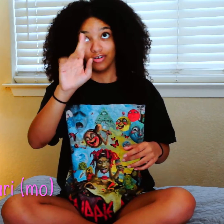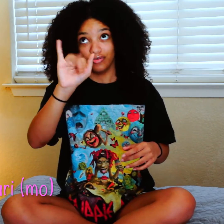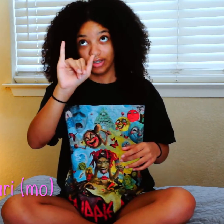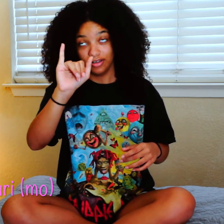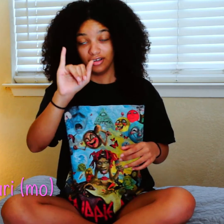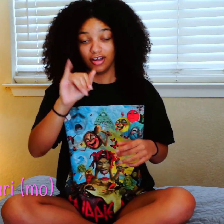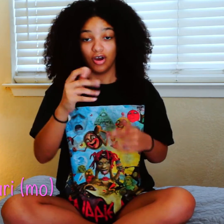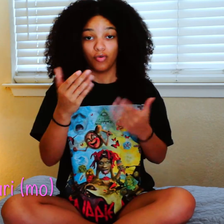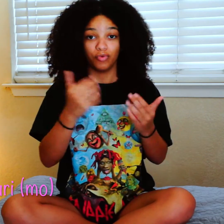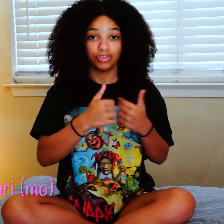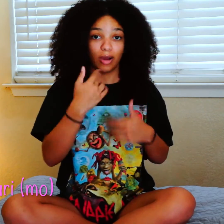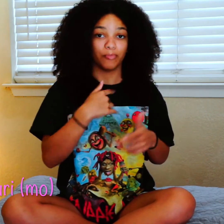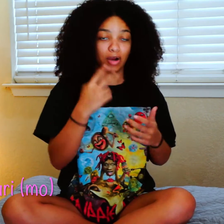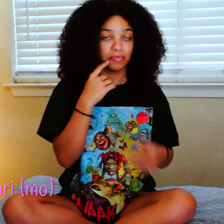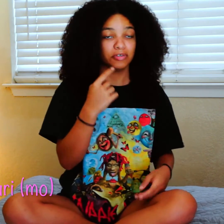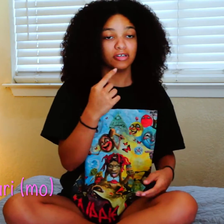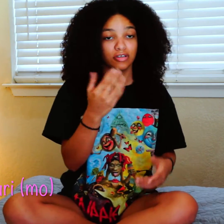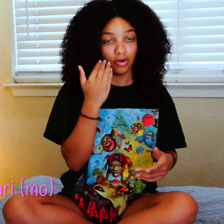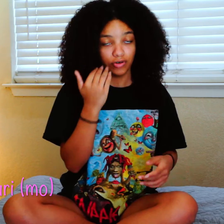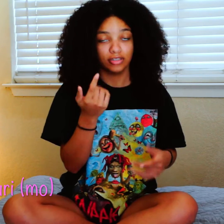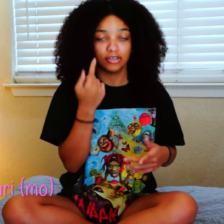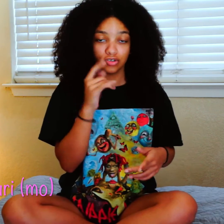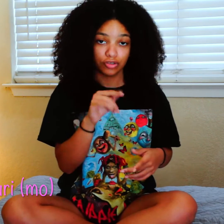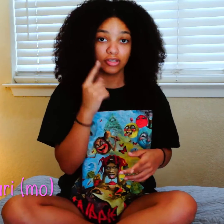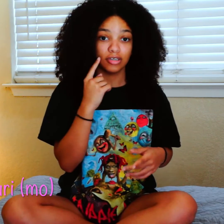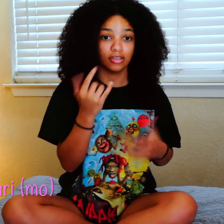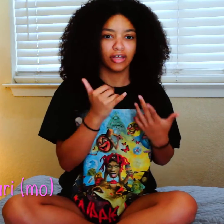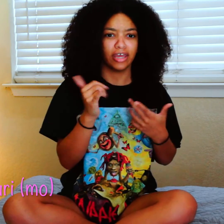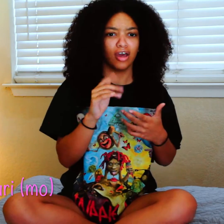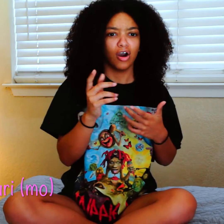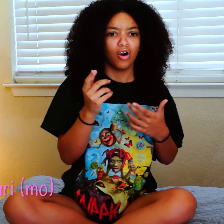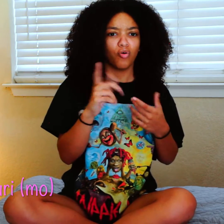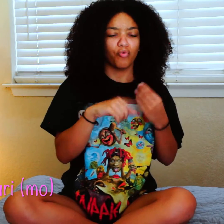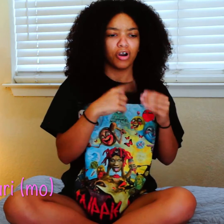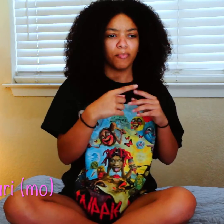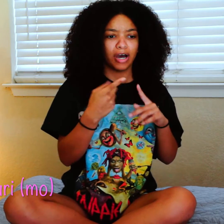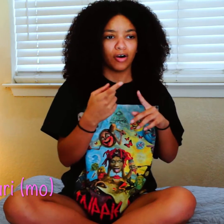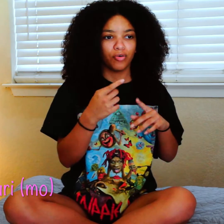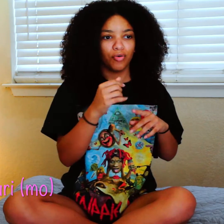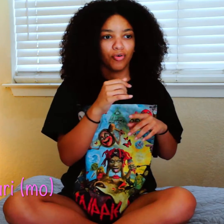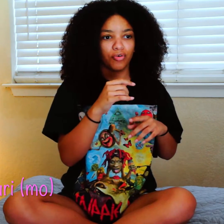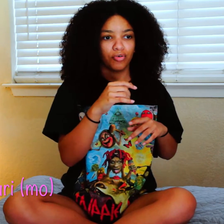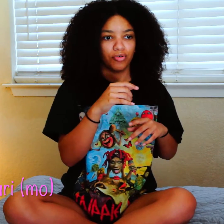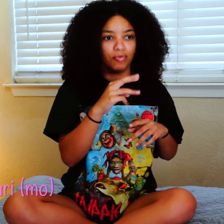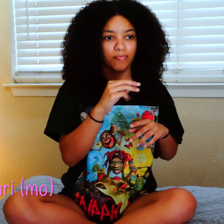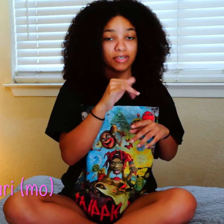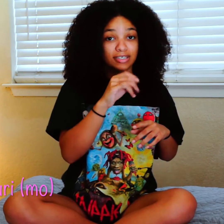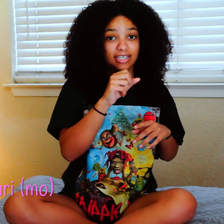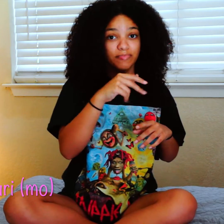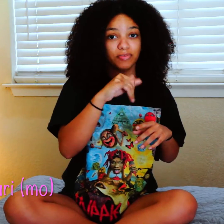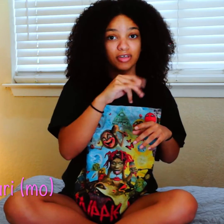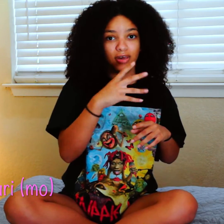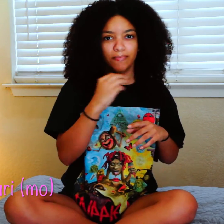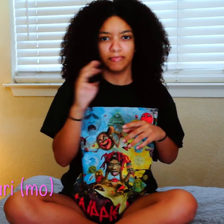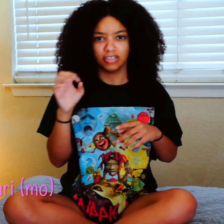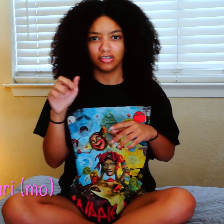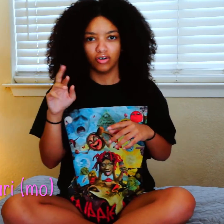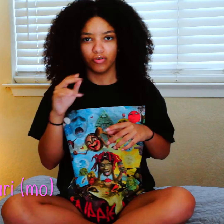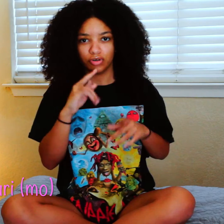Missouri, which I'm probably knowing that you're thinking, like, what about Mississippi and Missouri? Wouldn't they